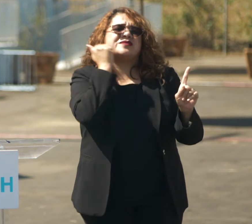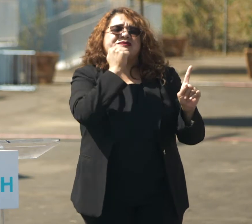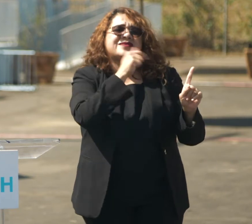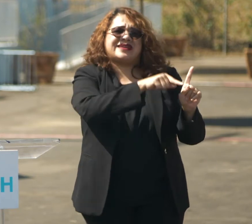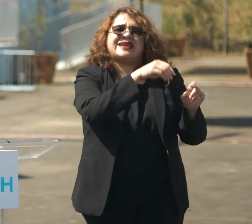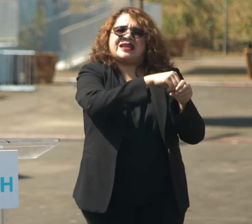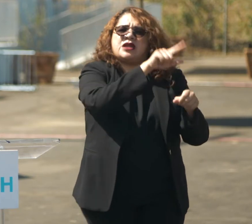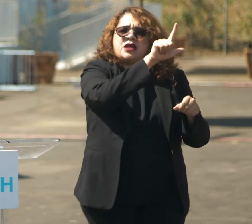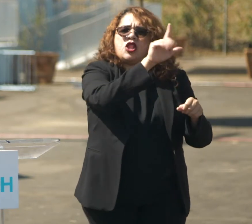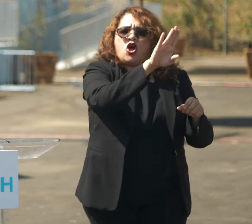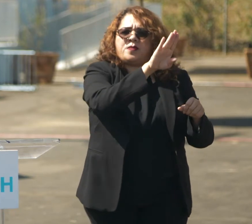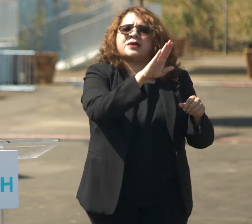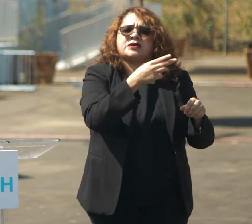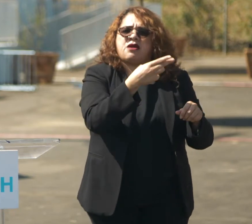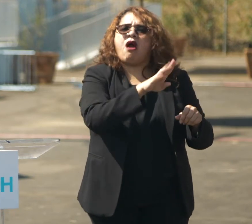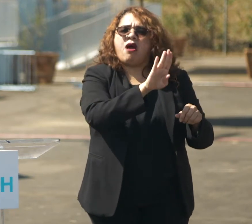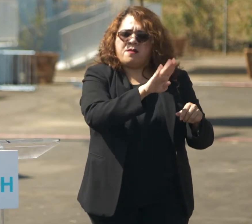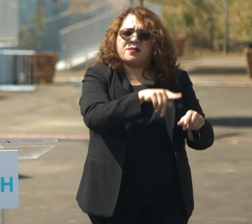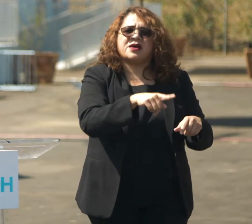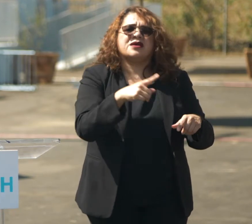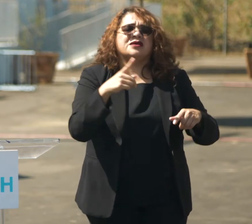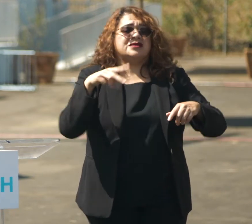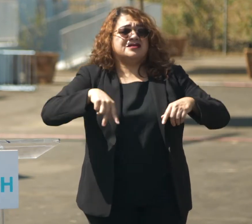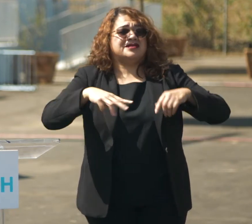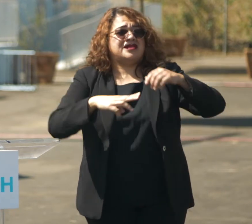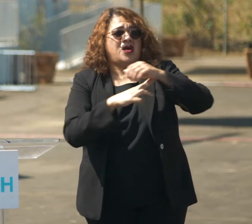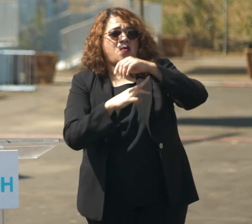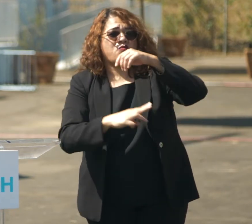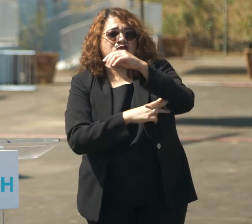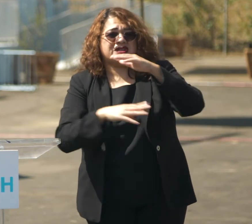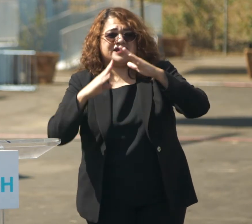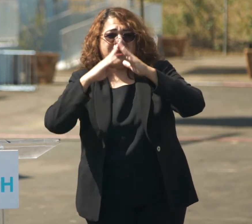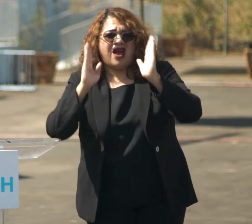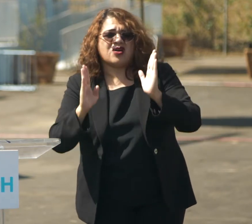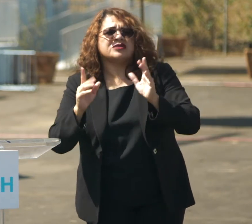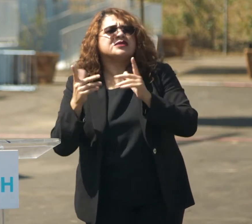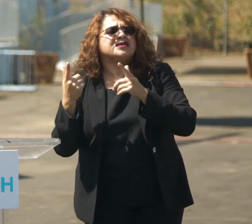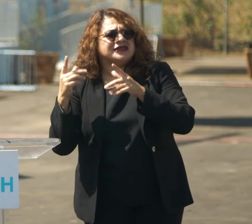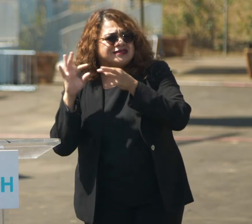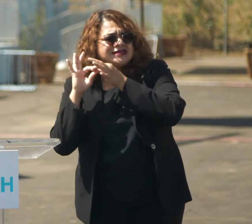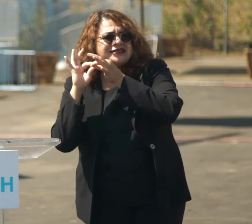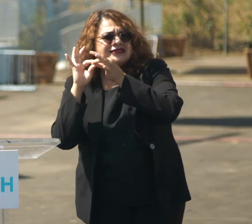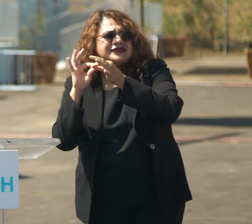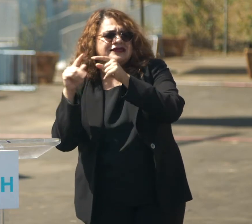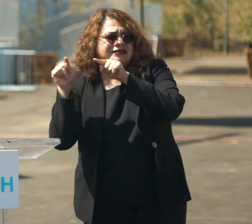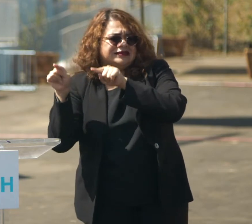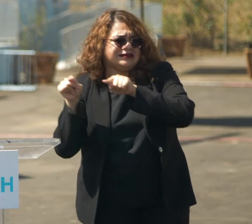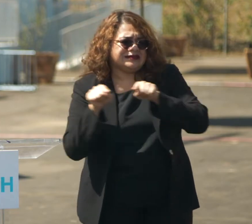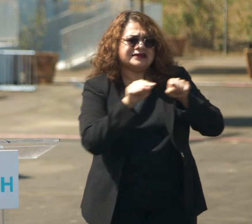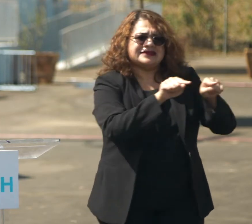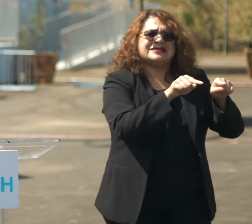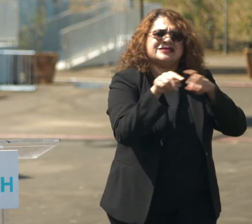goal for each individual who stays in the bridge housing is to connect them to permanent housing. This program will work with people until they achieve that